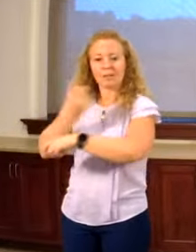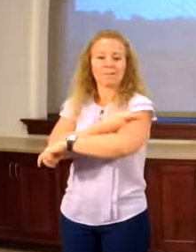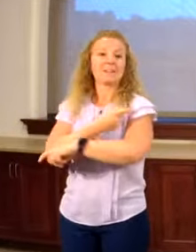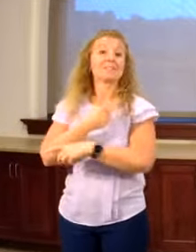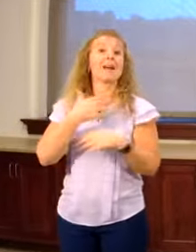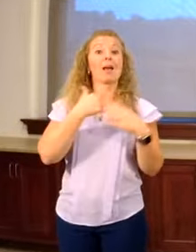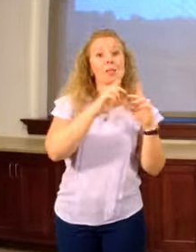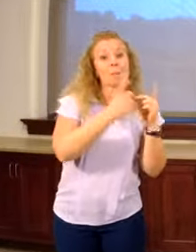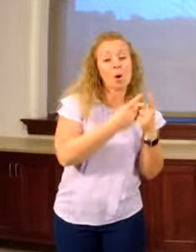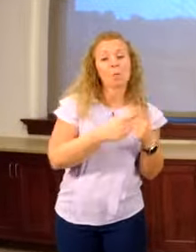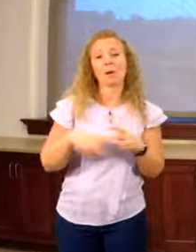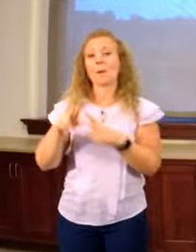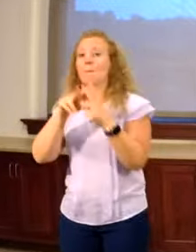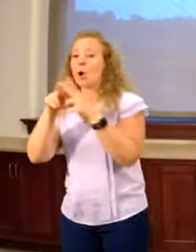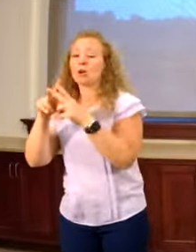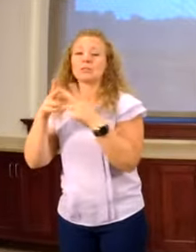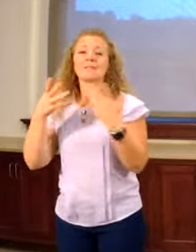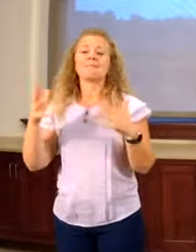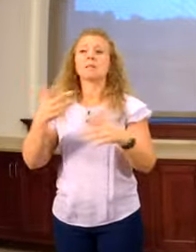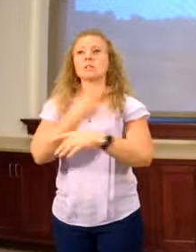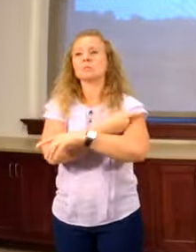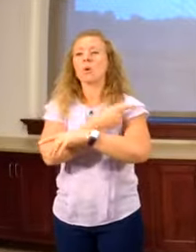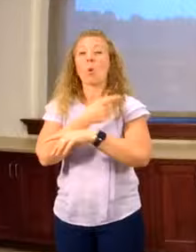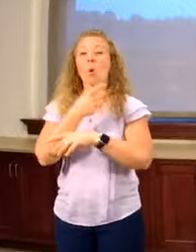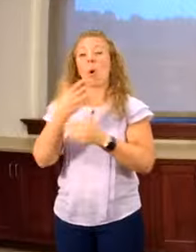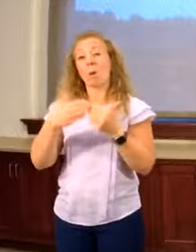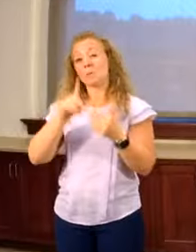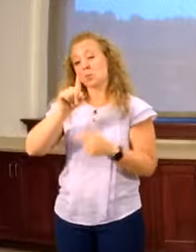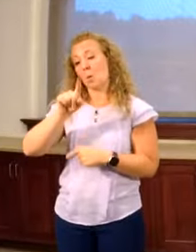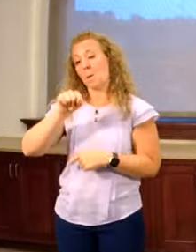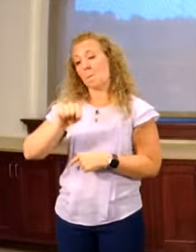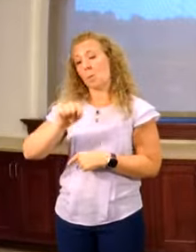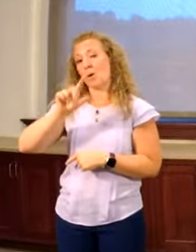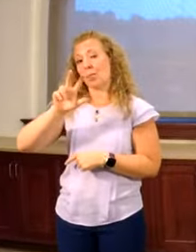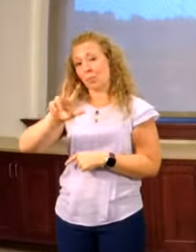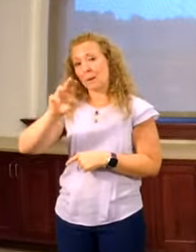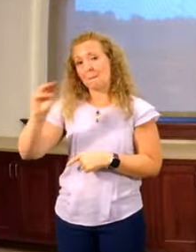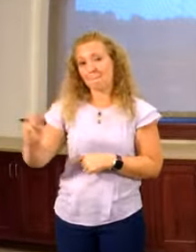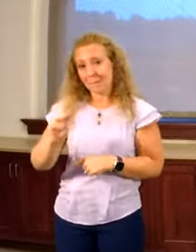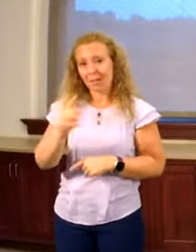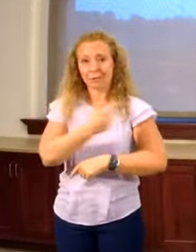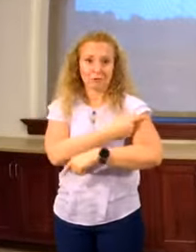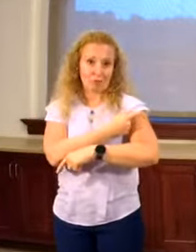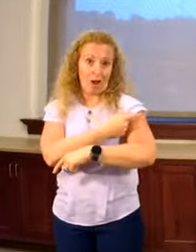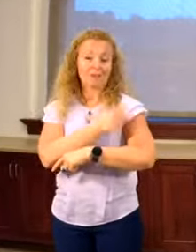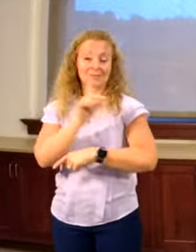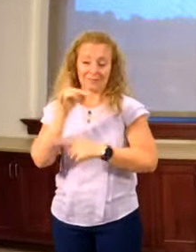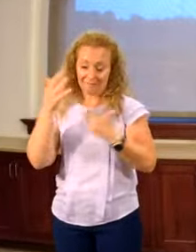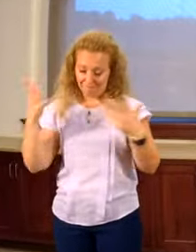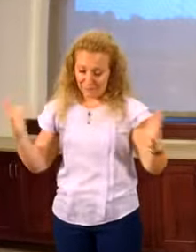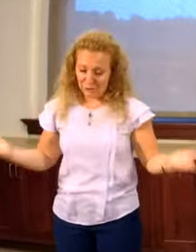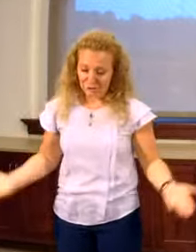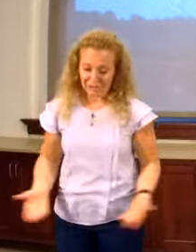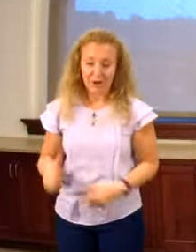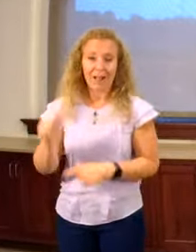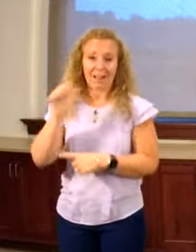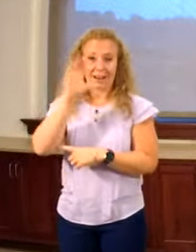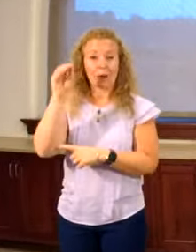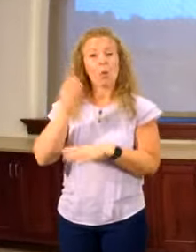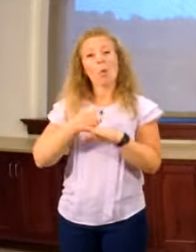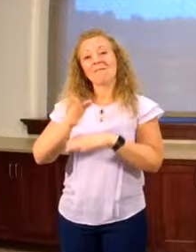health partners have injected over almost 1.3 million shots into the arms of people in Allegheny County.